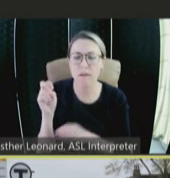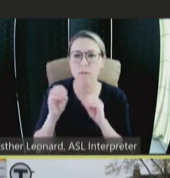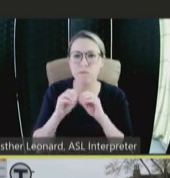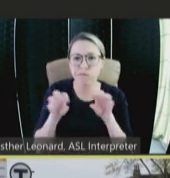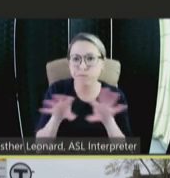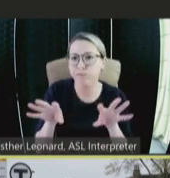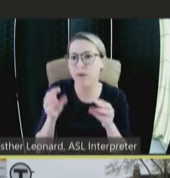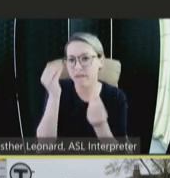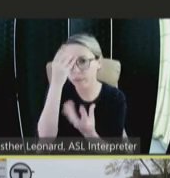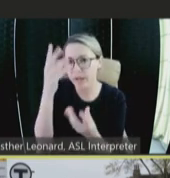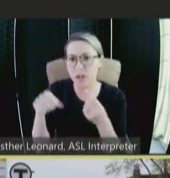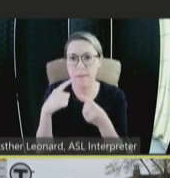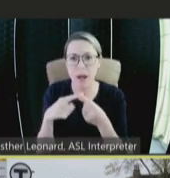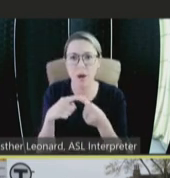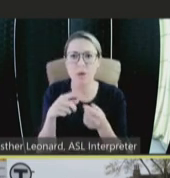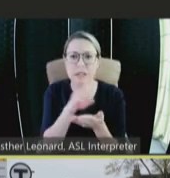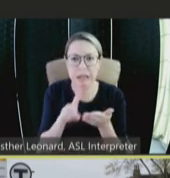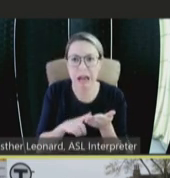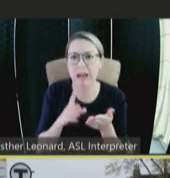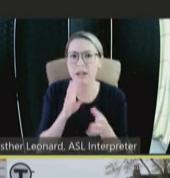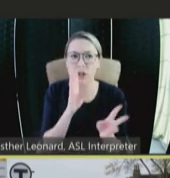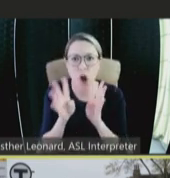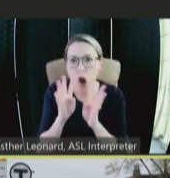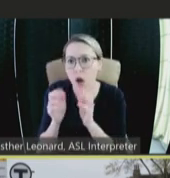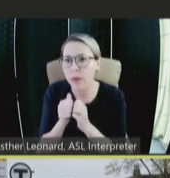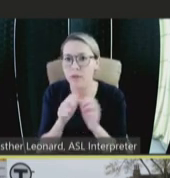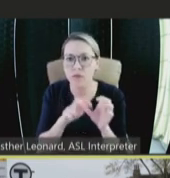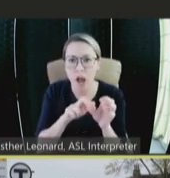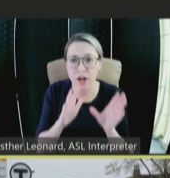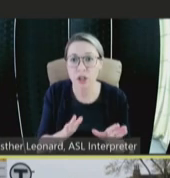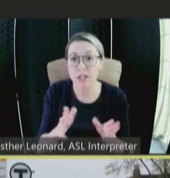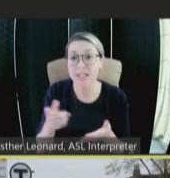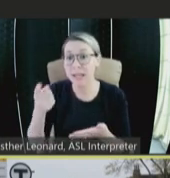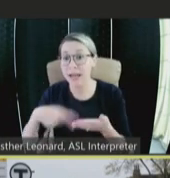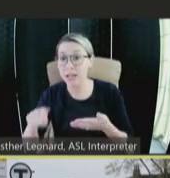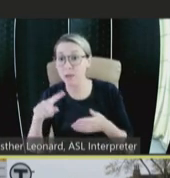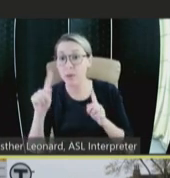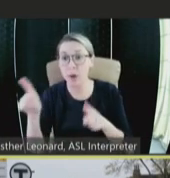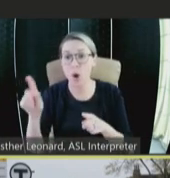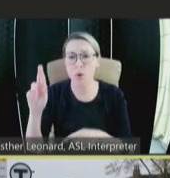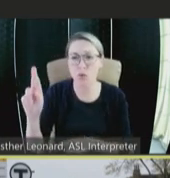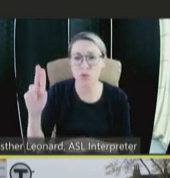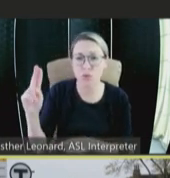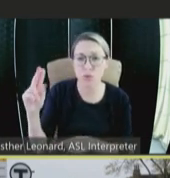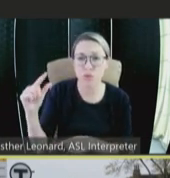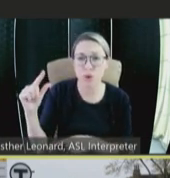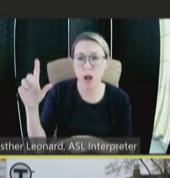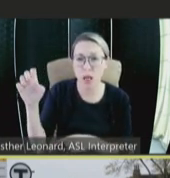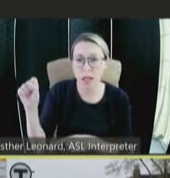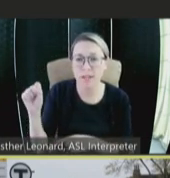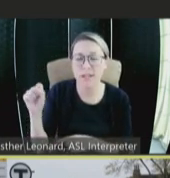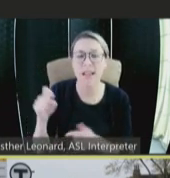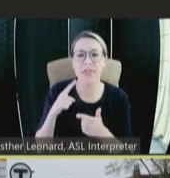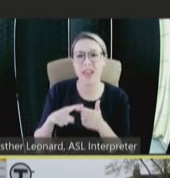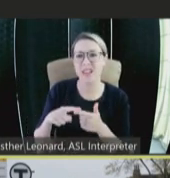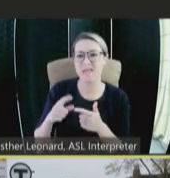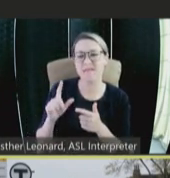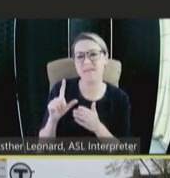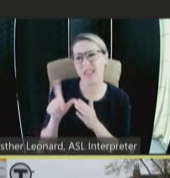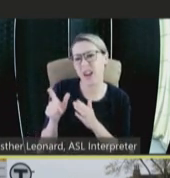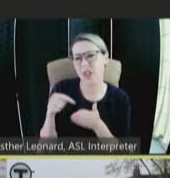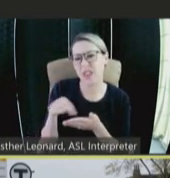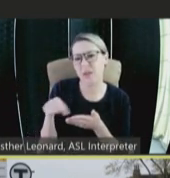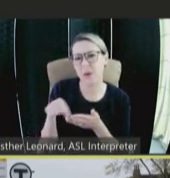redesign, talking to riders. And then next week we'll be at Ruggles Station. And then later in the week, we will be